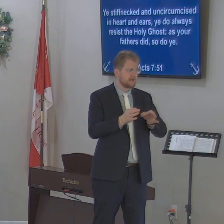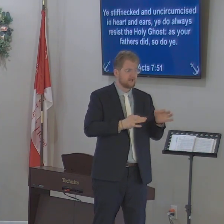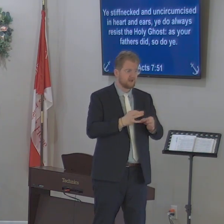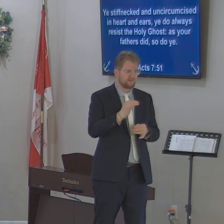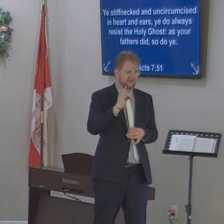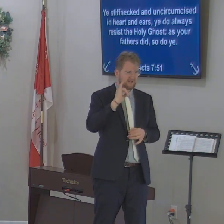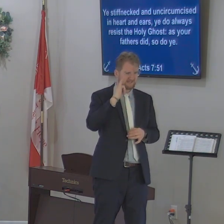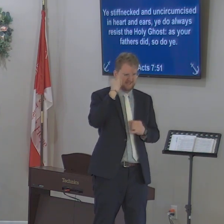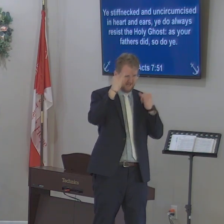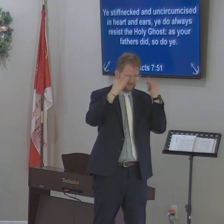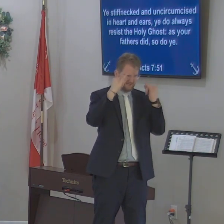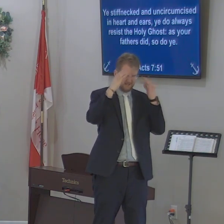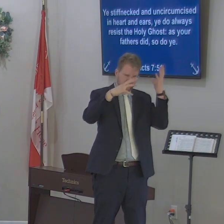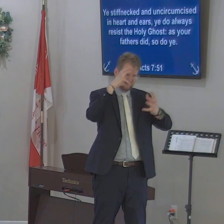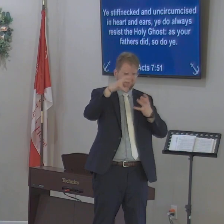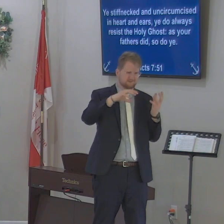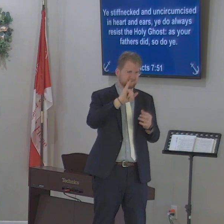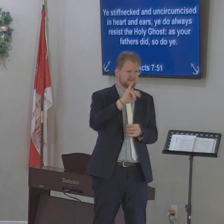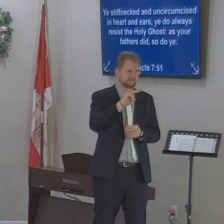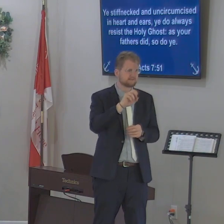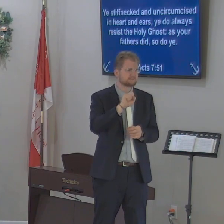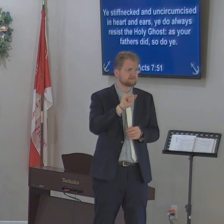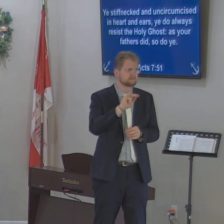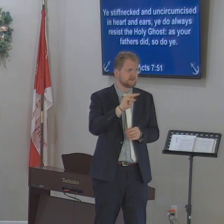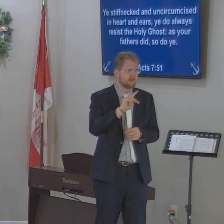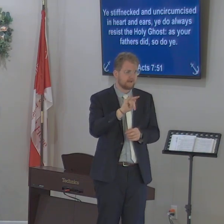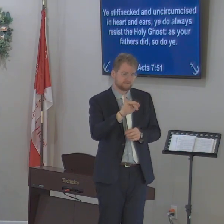expect a different result. Isn't that the definition of insanity?